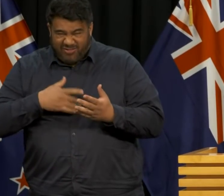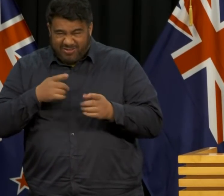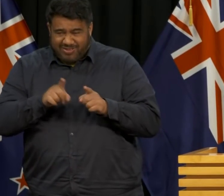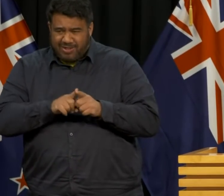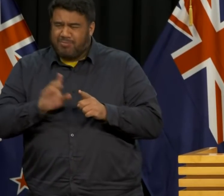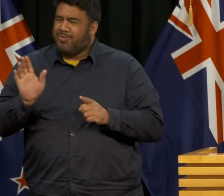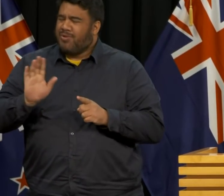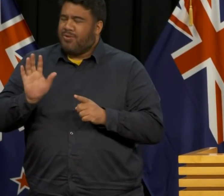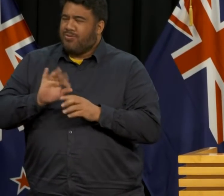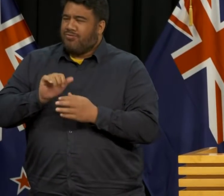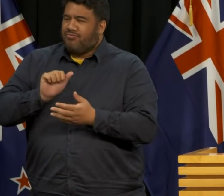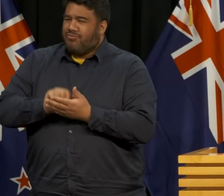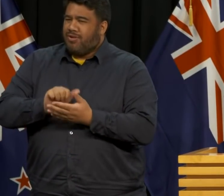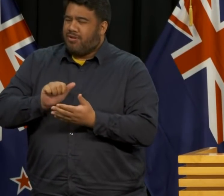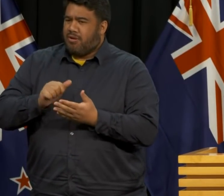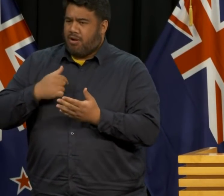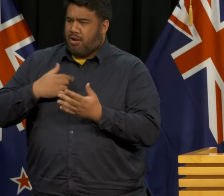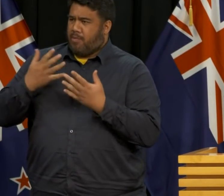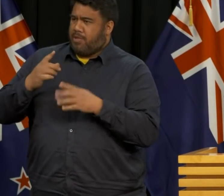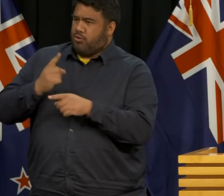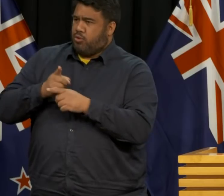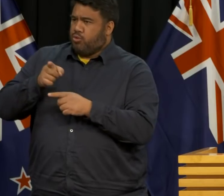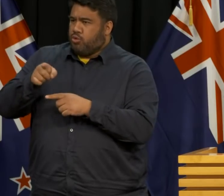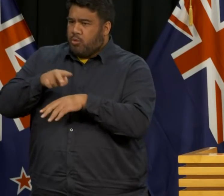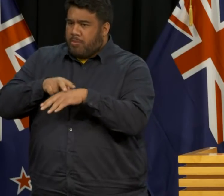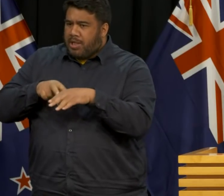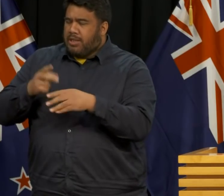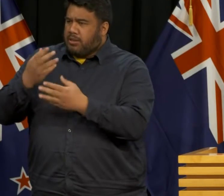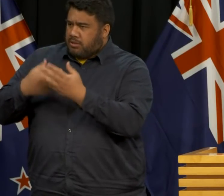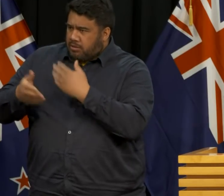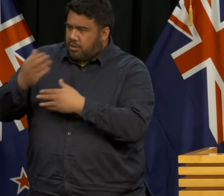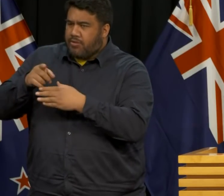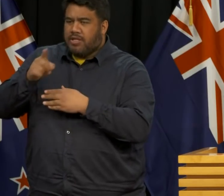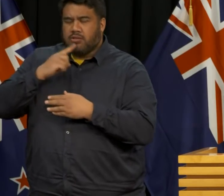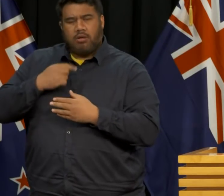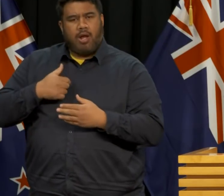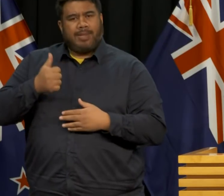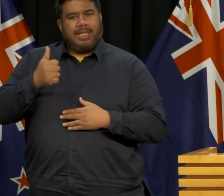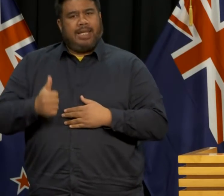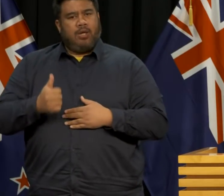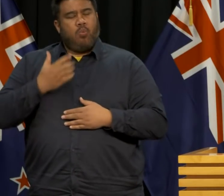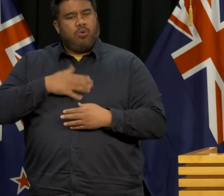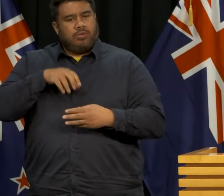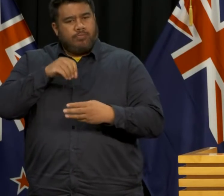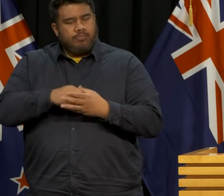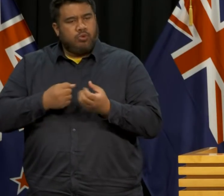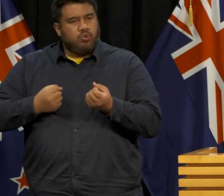spoken to some police who are quite keen to do it because they want to be